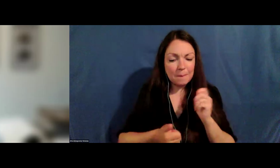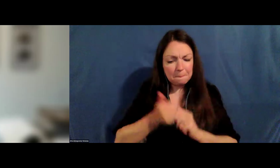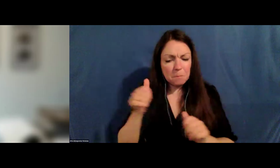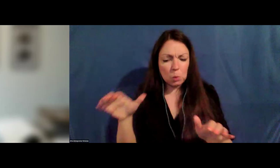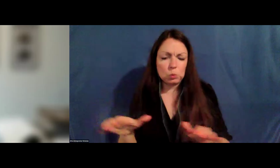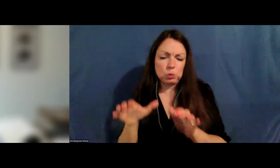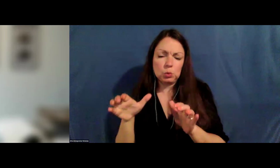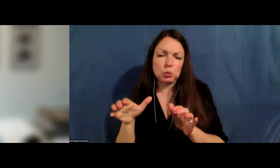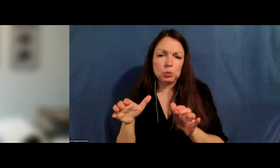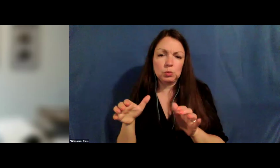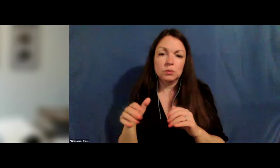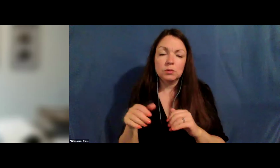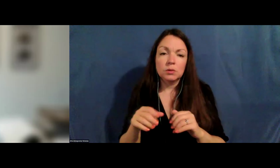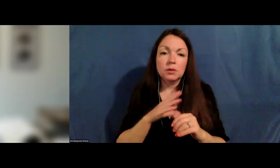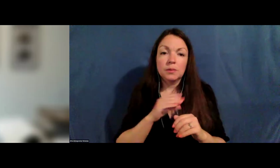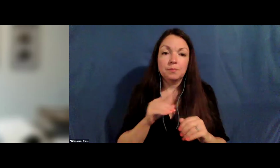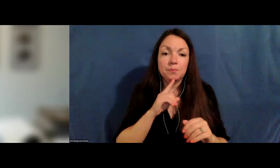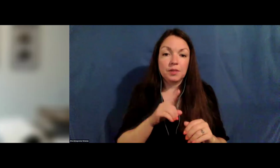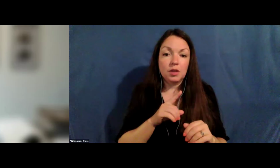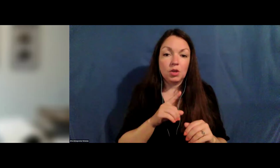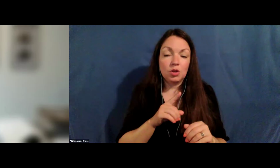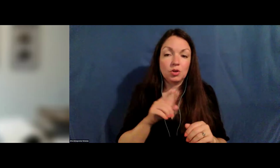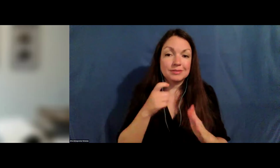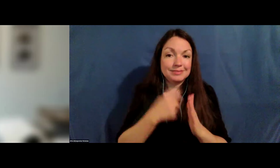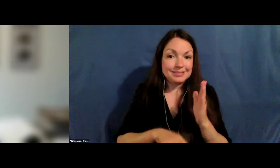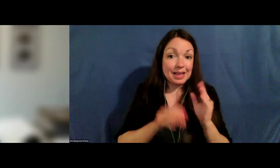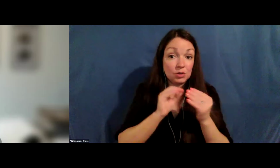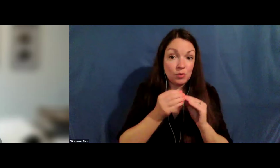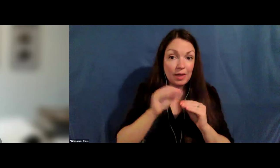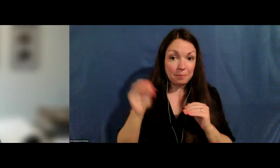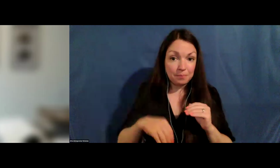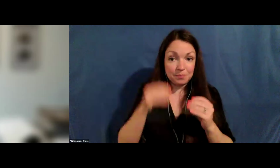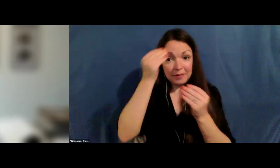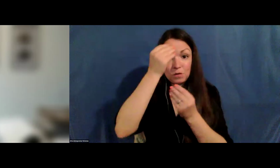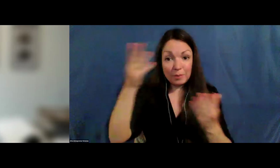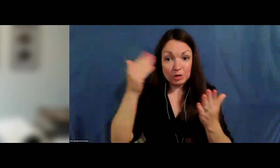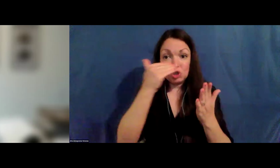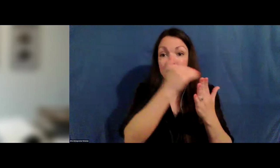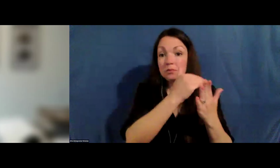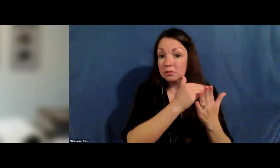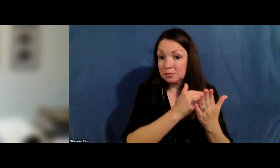component, and there is a tax rate information